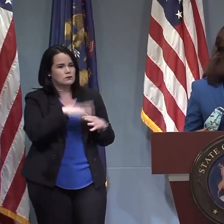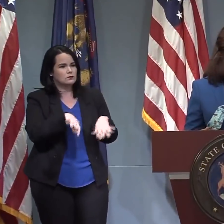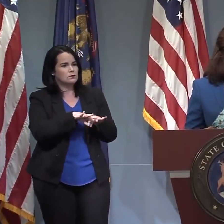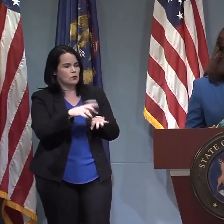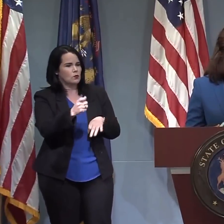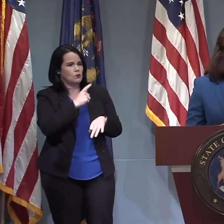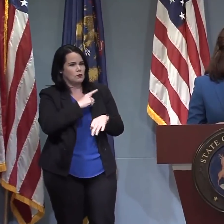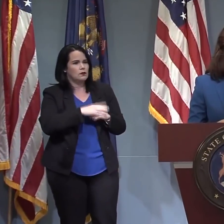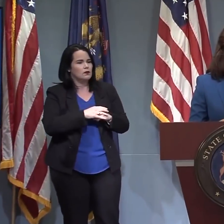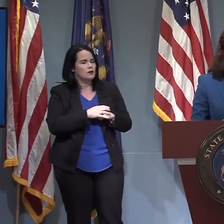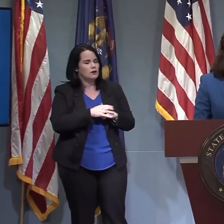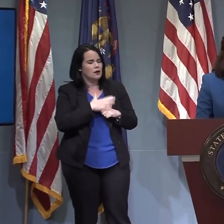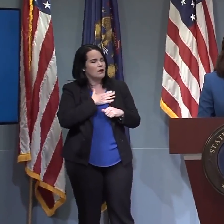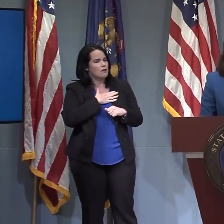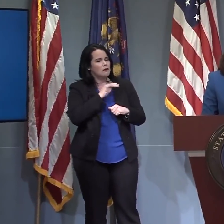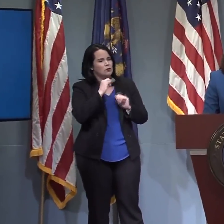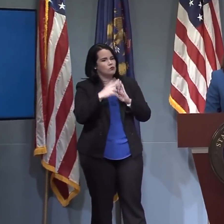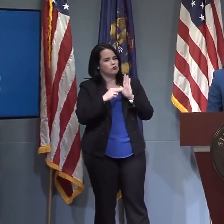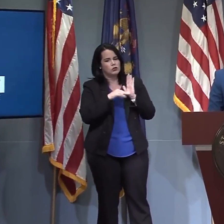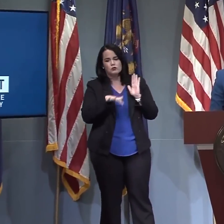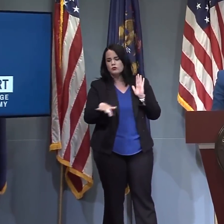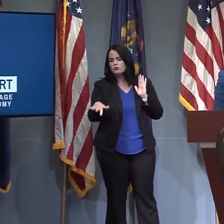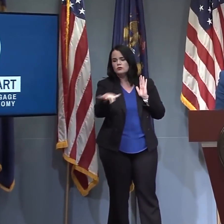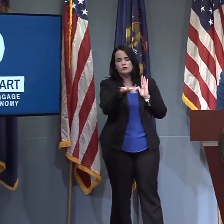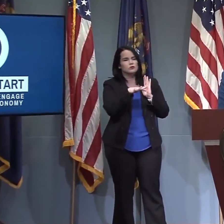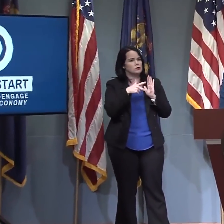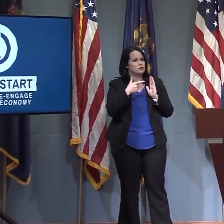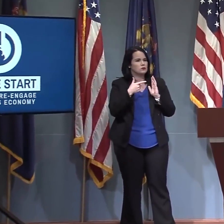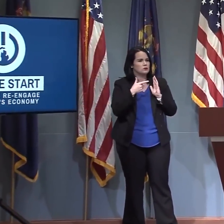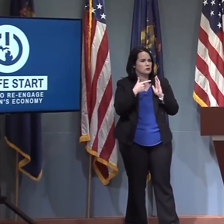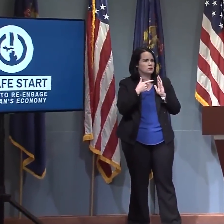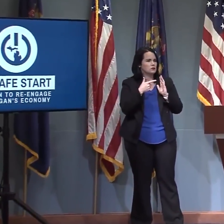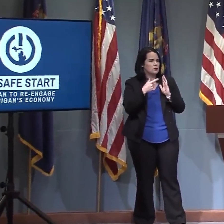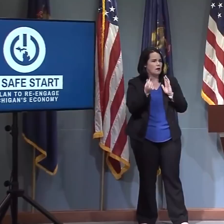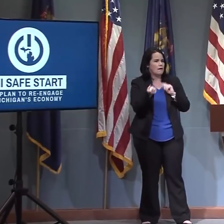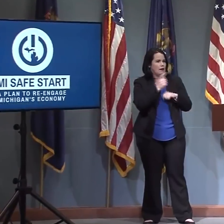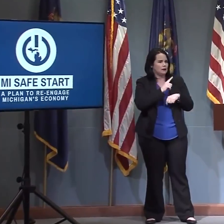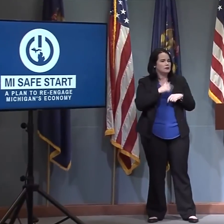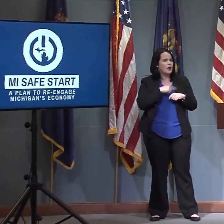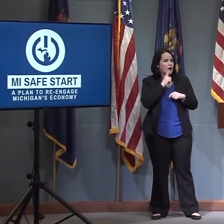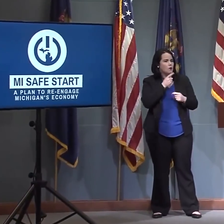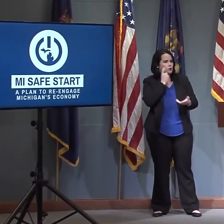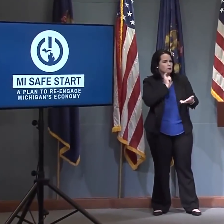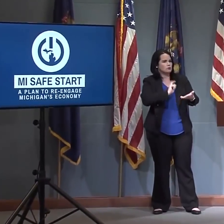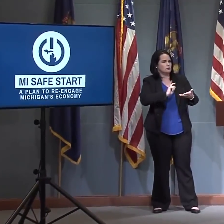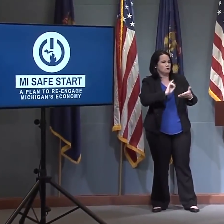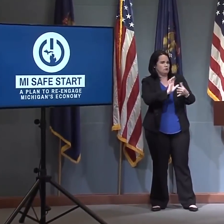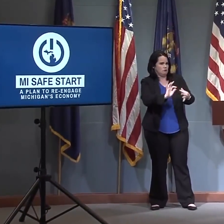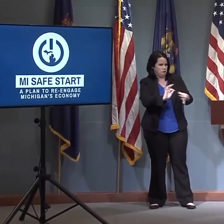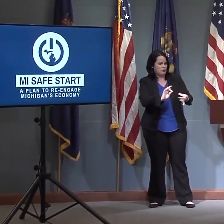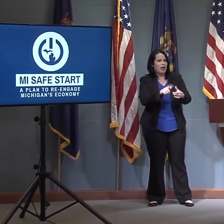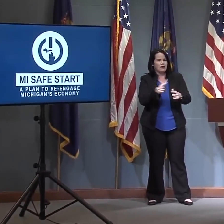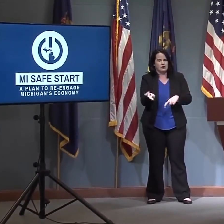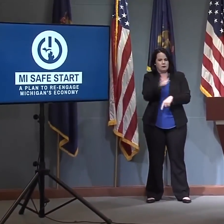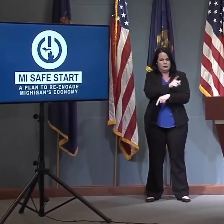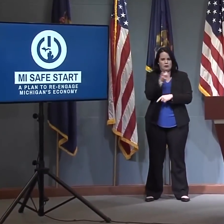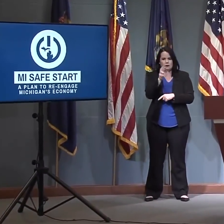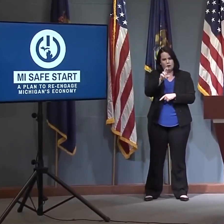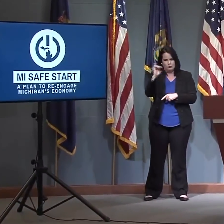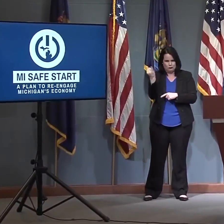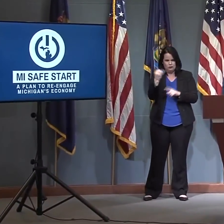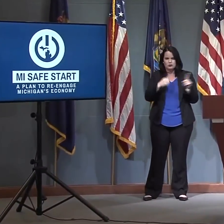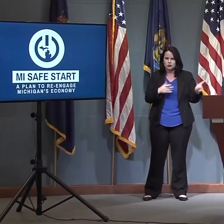glad so many of your readers are asking it too. I'll just acknowledge this, and then I'm going to hand it over to Dr. J, as she is